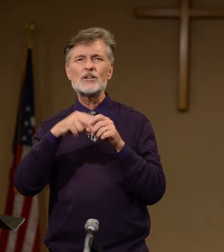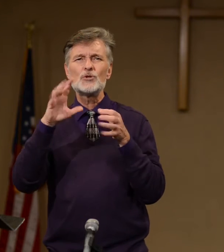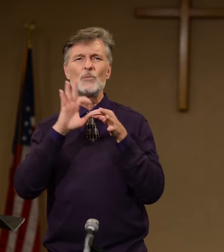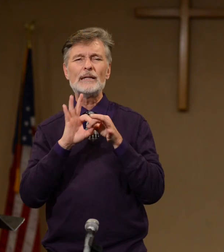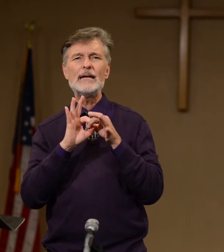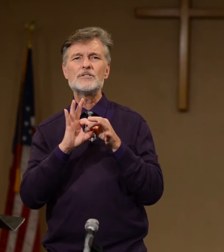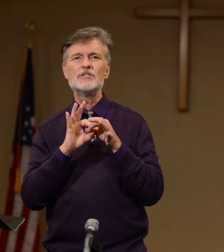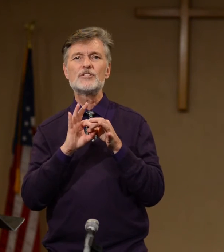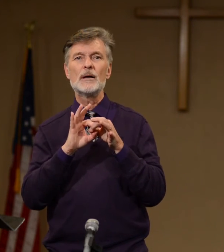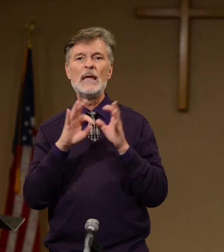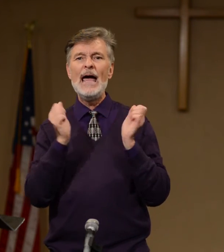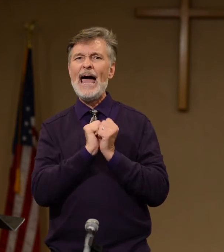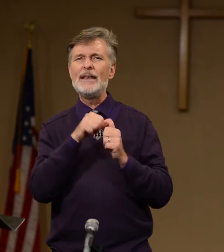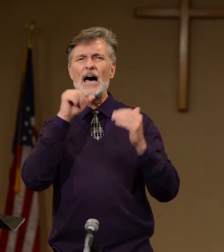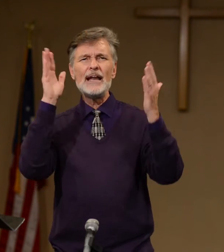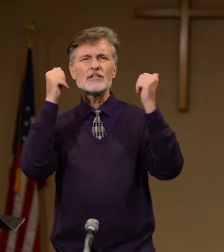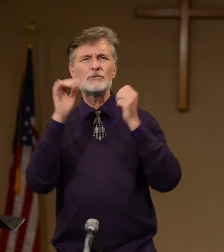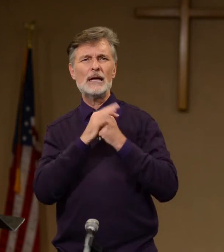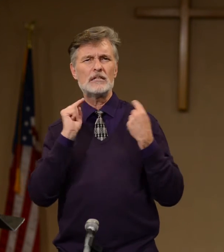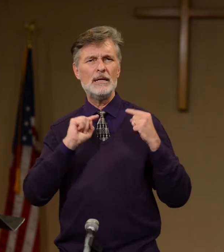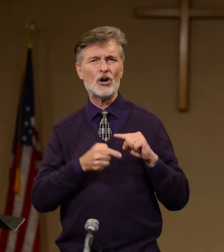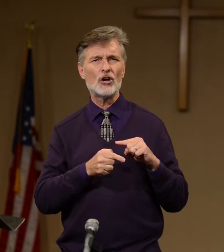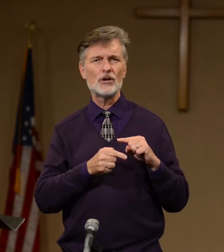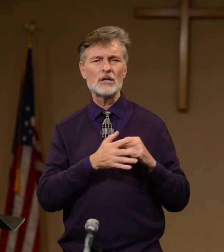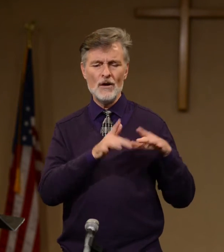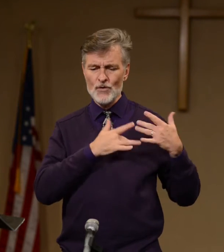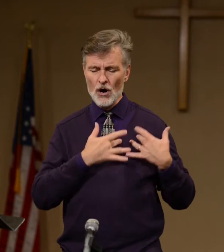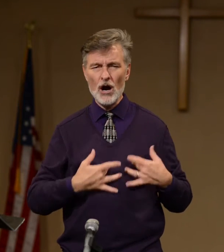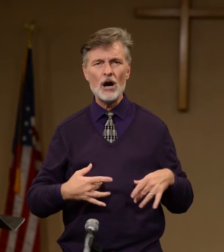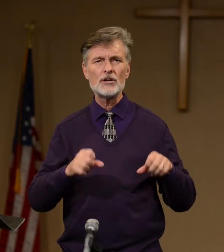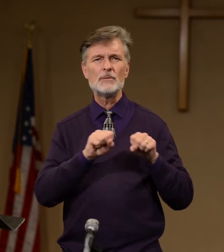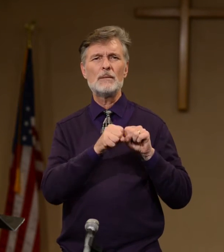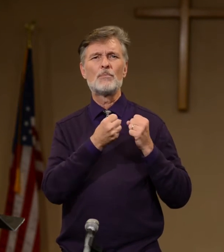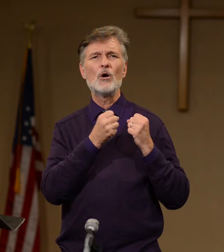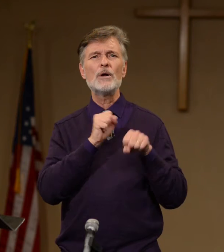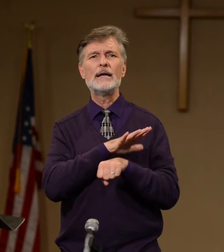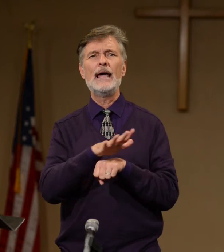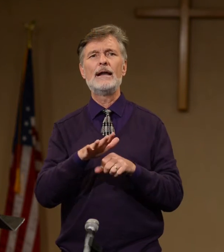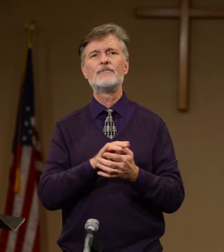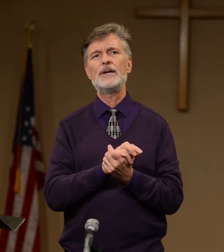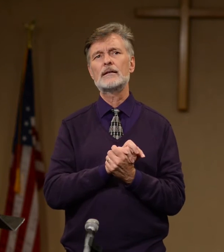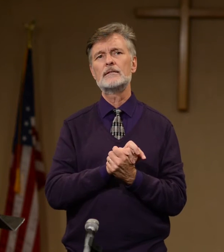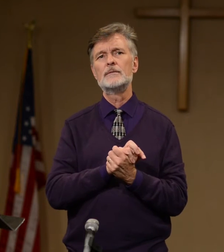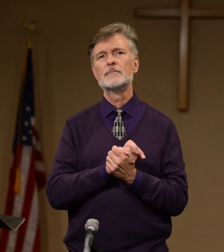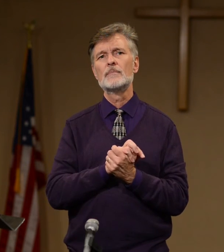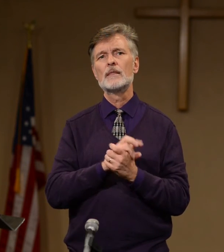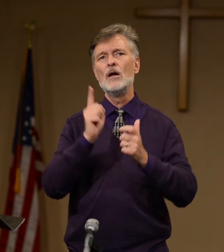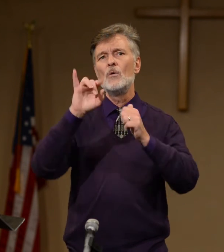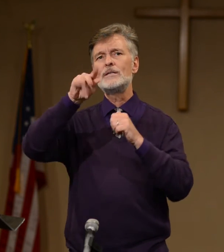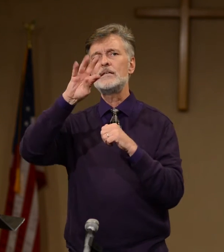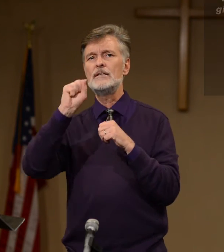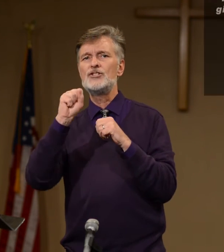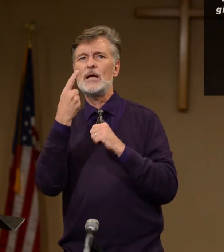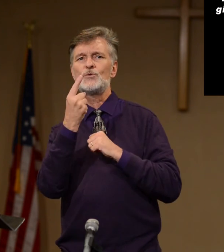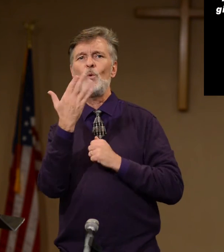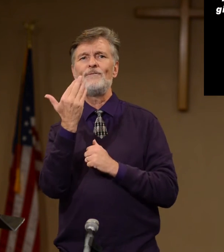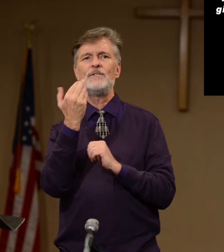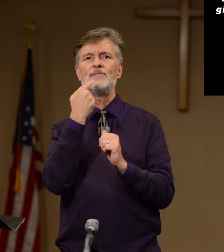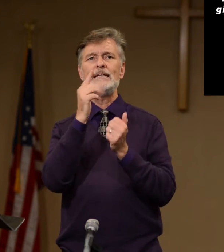sexual relationship and not expect to be hurt, for our heart to be broken and affected. We see in James 1:15,